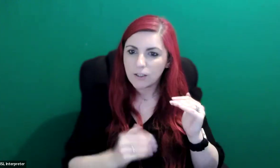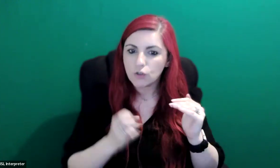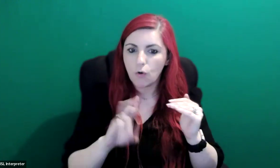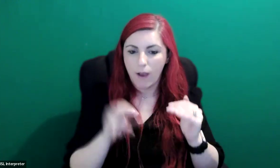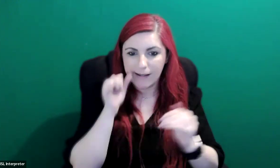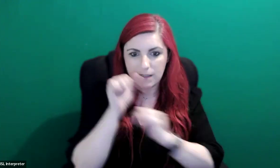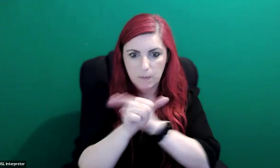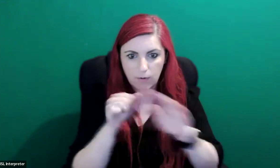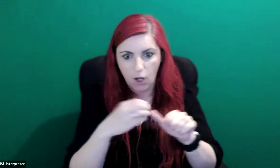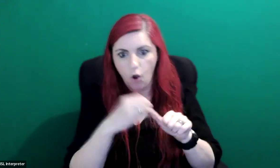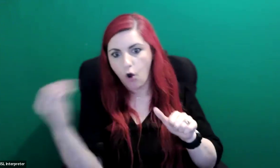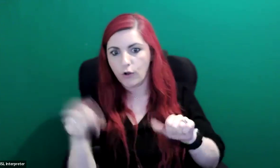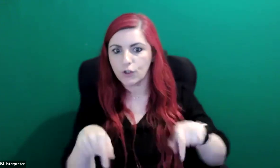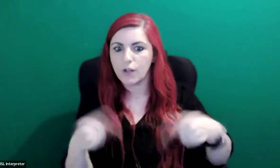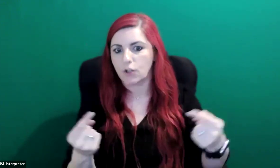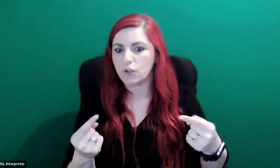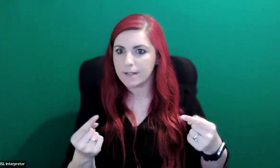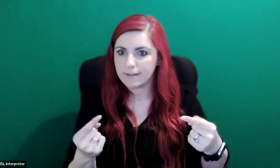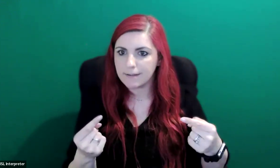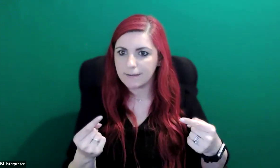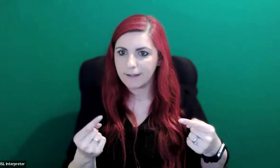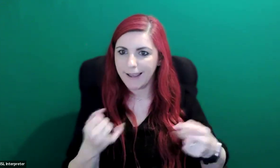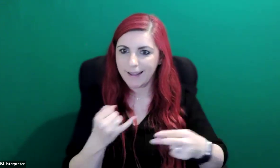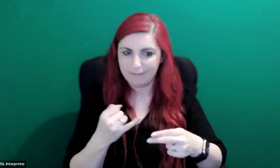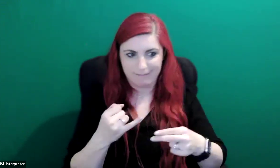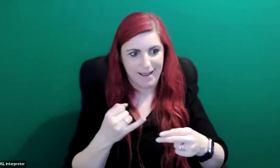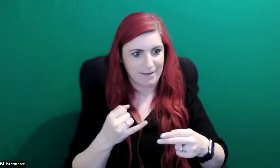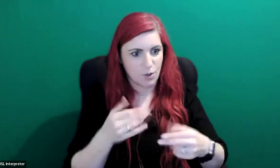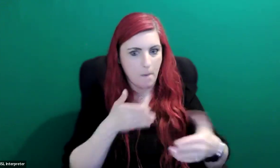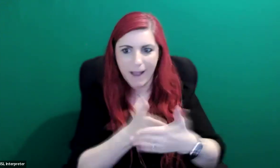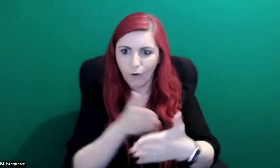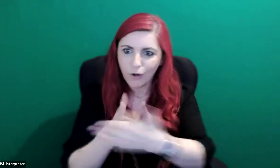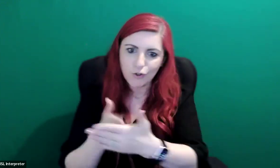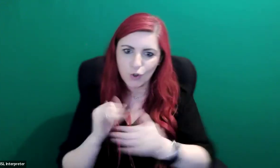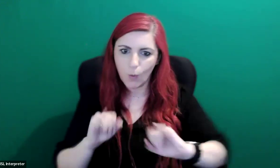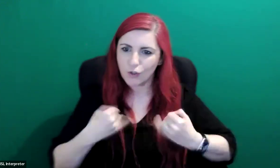challenges in the enjoyment of their rights. And as has been mentioned,